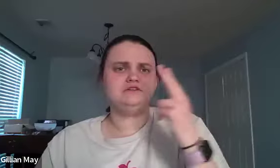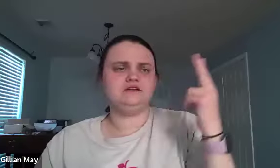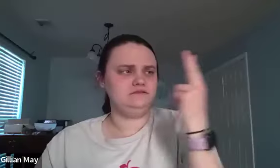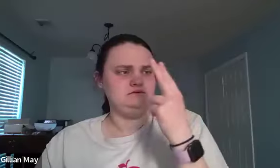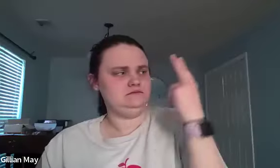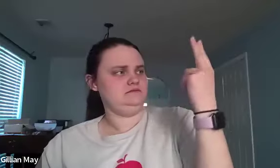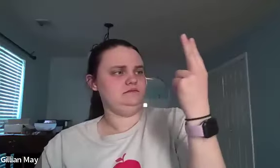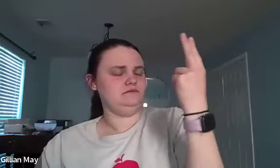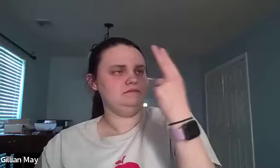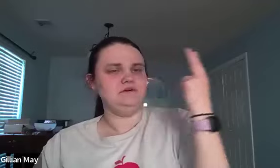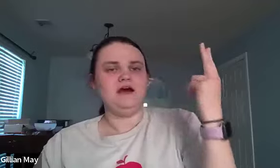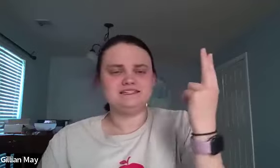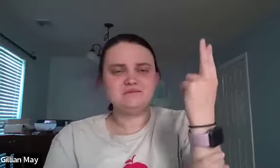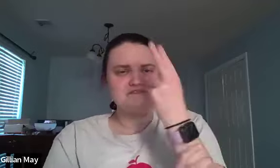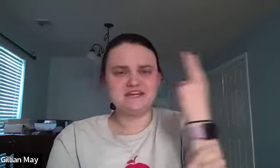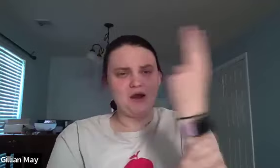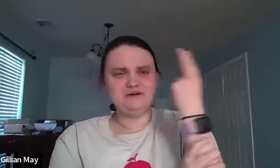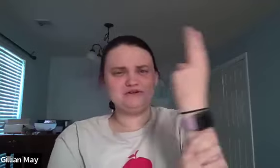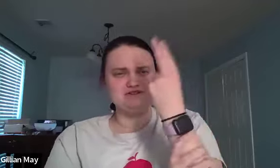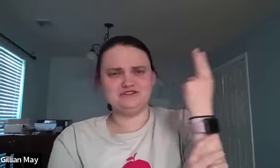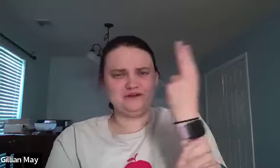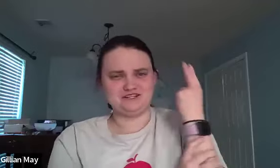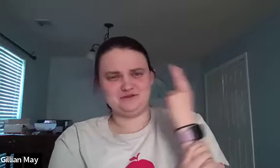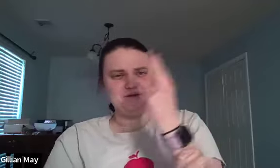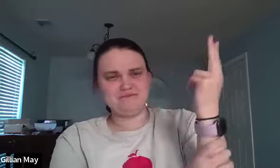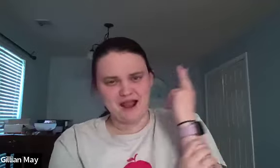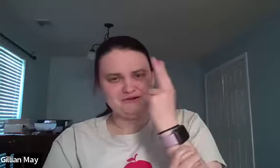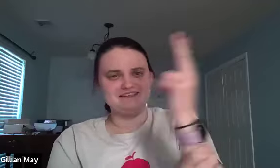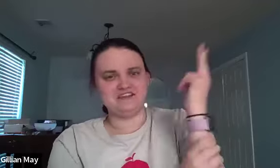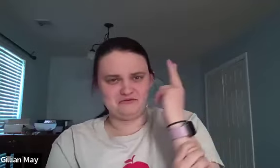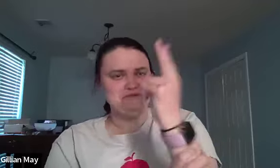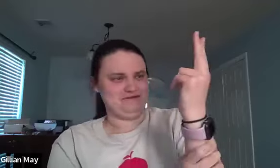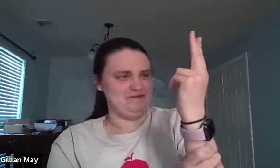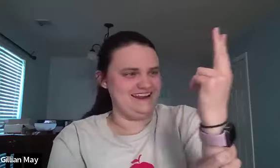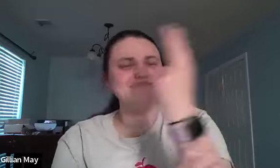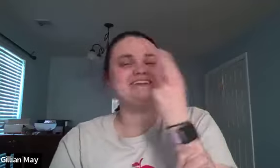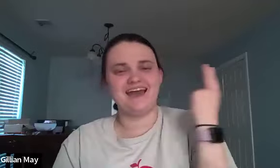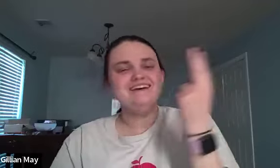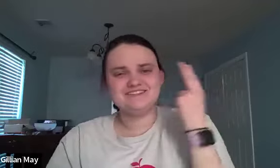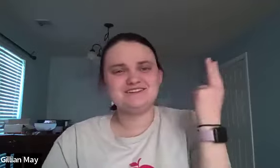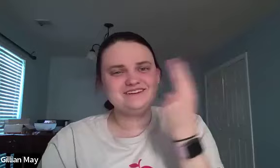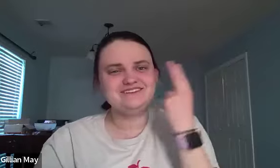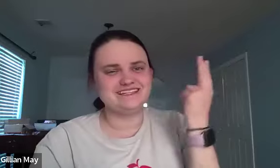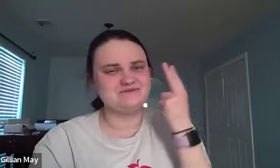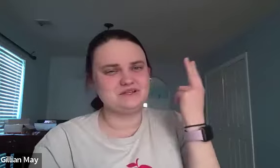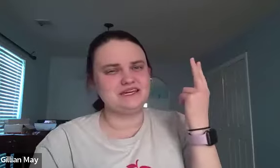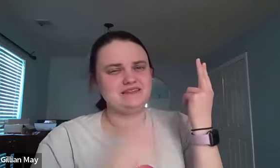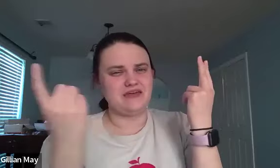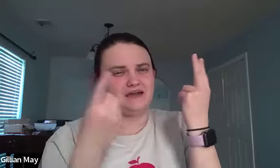circling. Since I'm left handed, I always go a certain direction. So when I went backwards, it like threw me for a minute. But yeah, the circle doesn't really, that